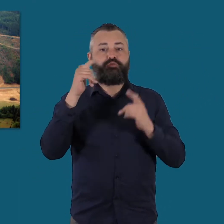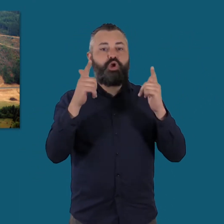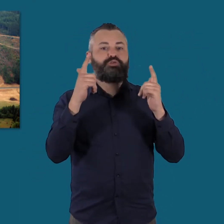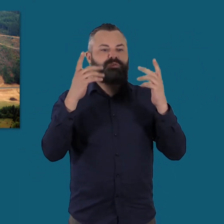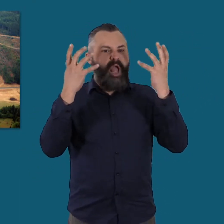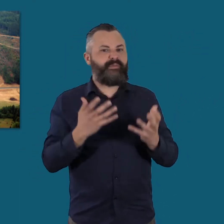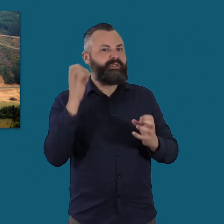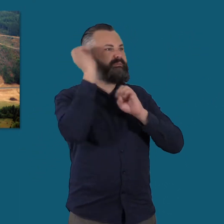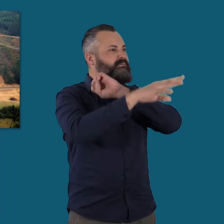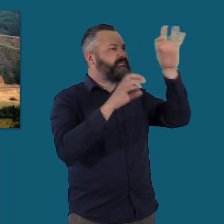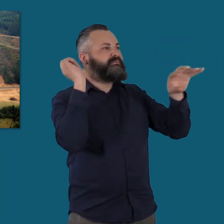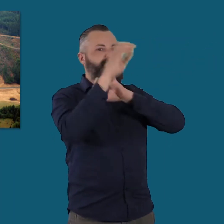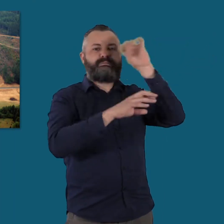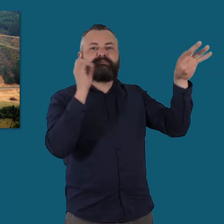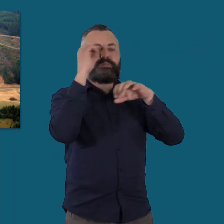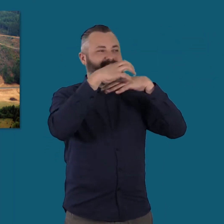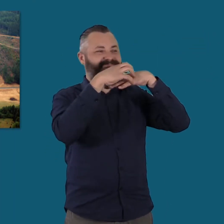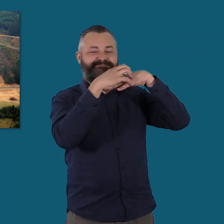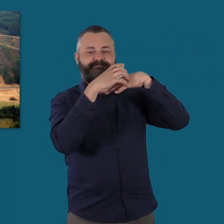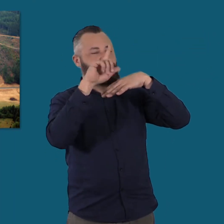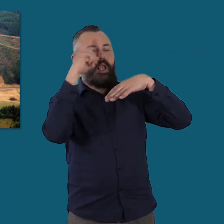Overloading on slopes can also cause landslides.